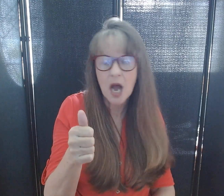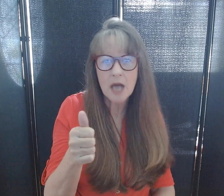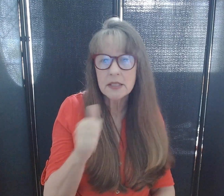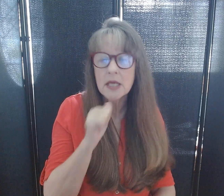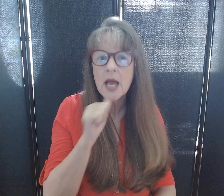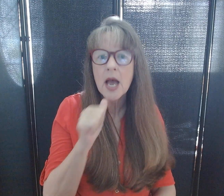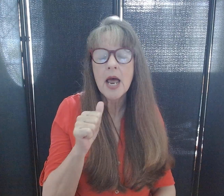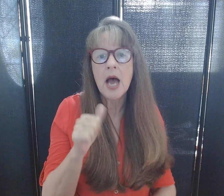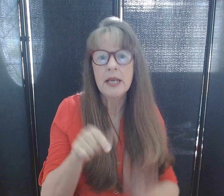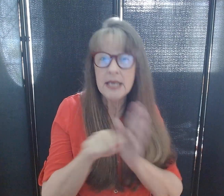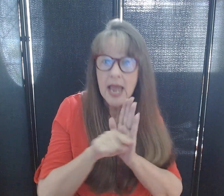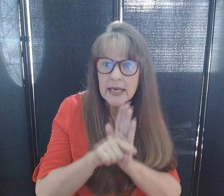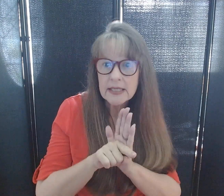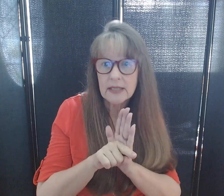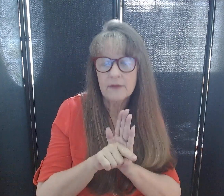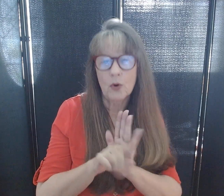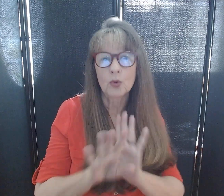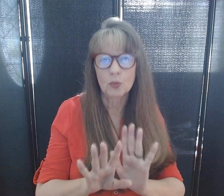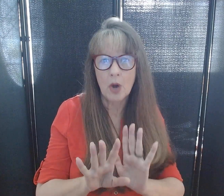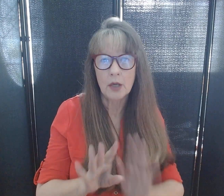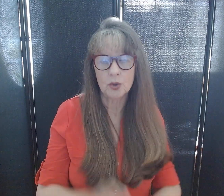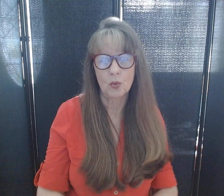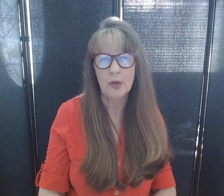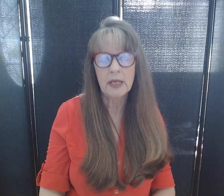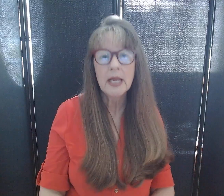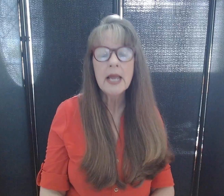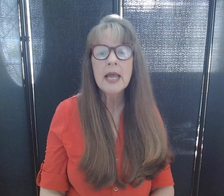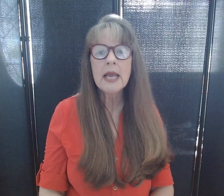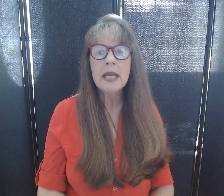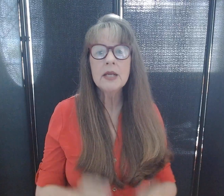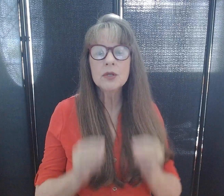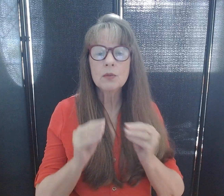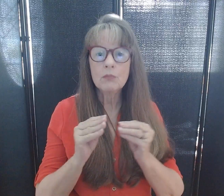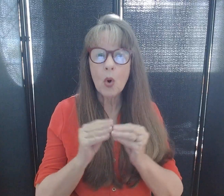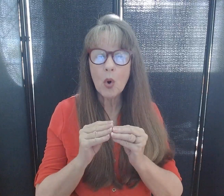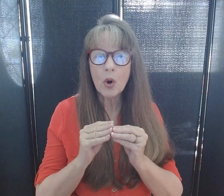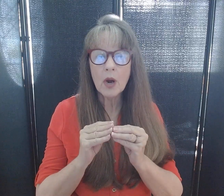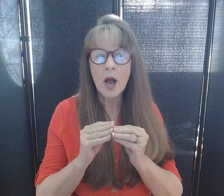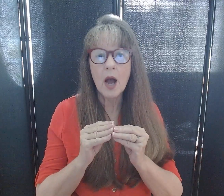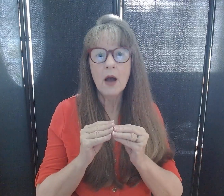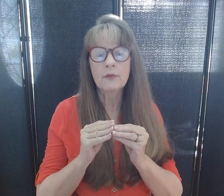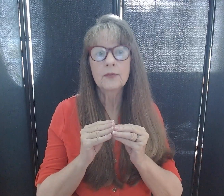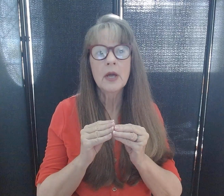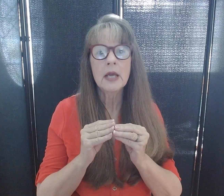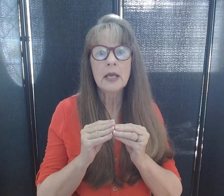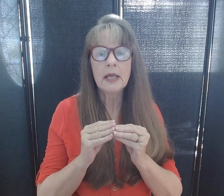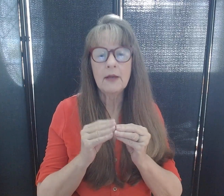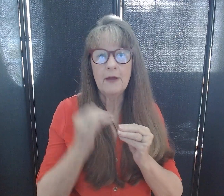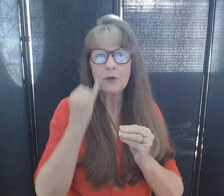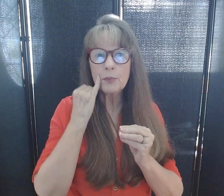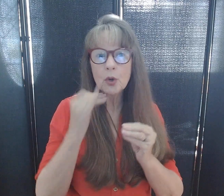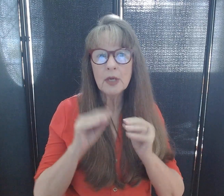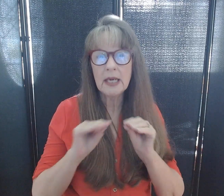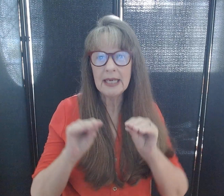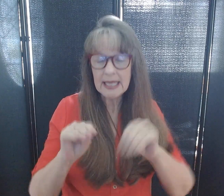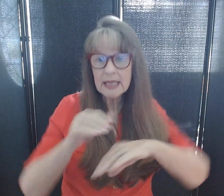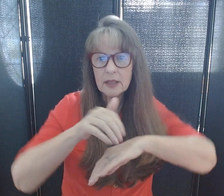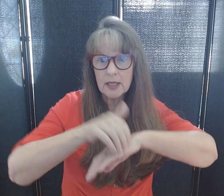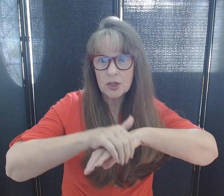not negative or derogatory. It is more of, if you put it in English,